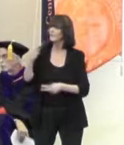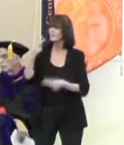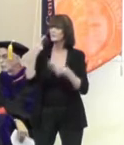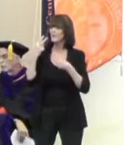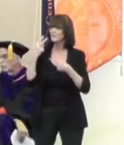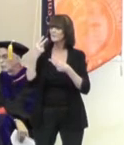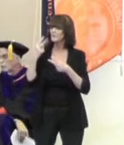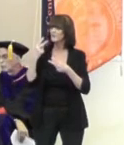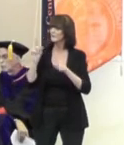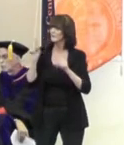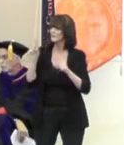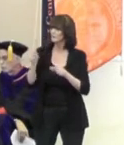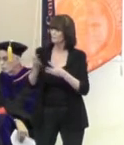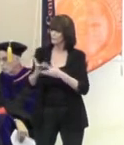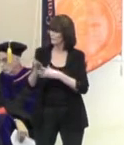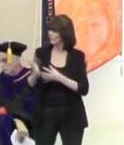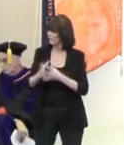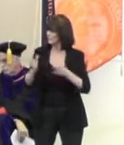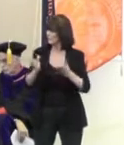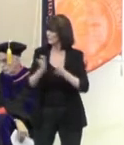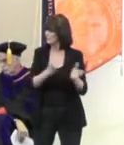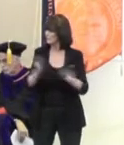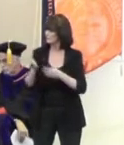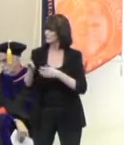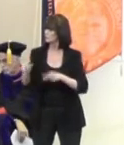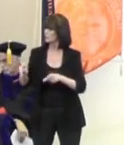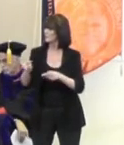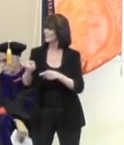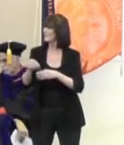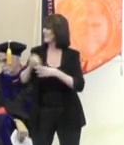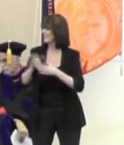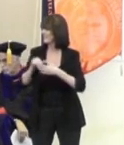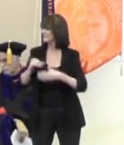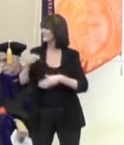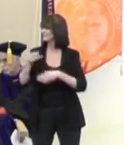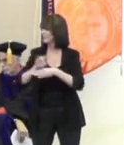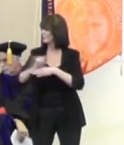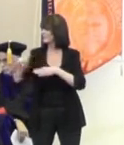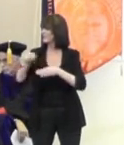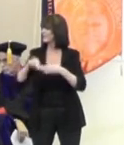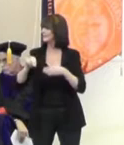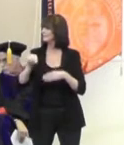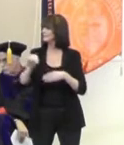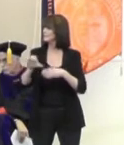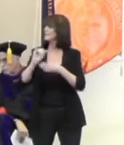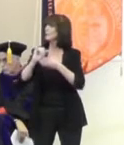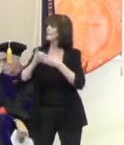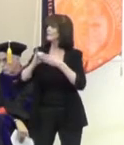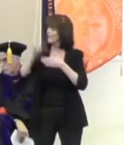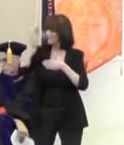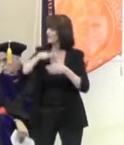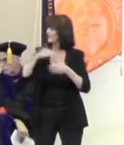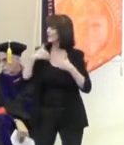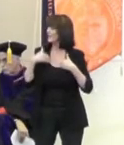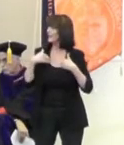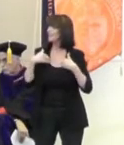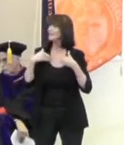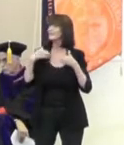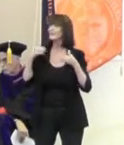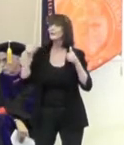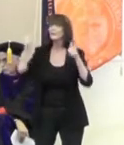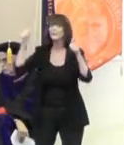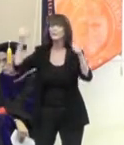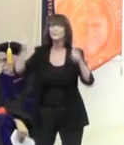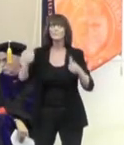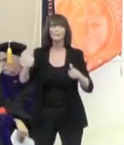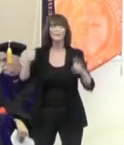me of it. I went through a bunch of hallways at this career tech, VOTEC place in South Carolina, and this guy had pasted all over every wall, on